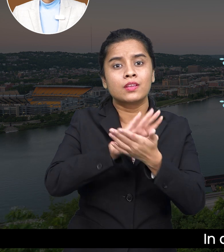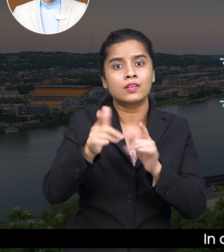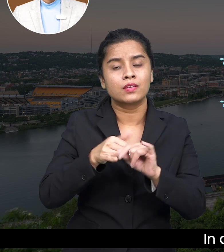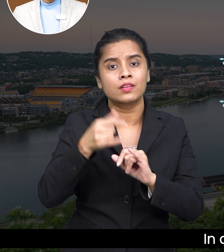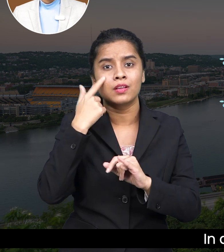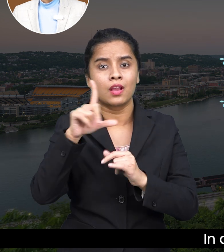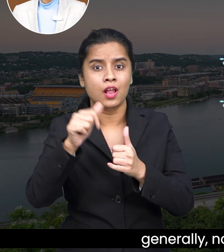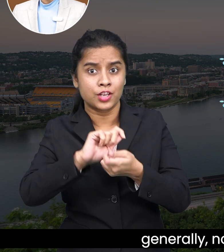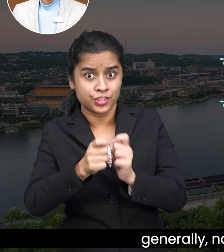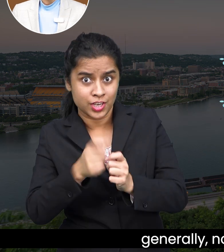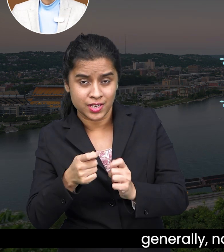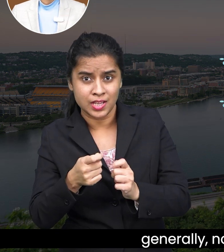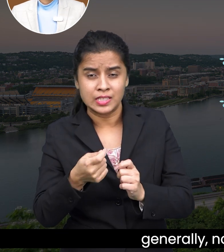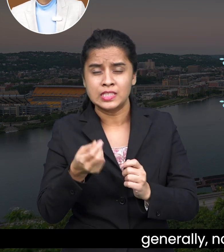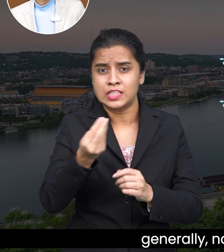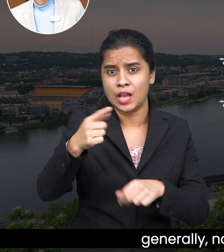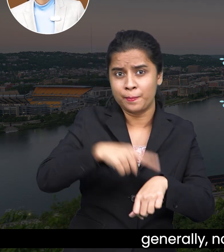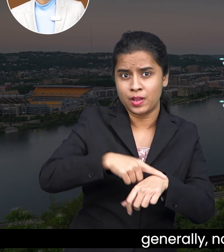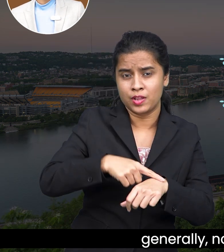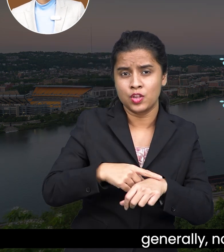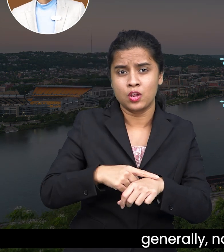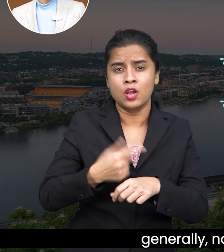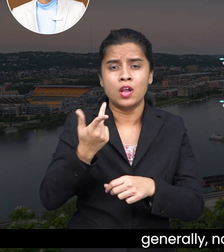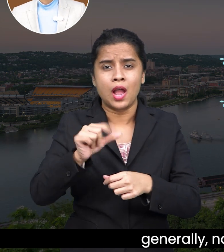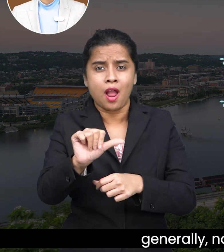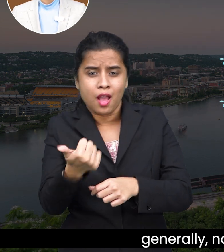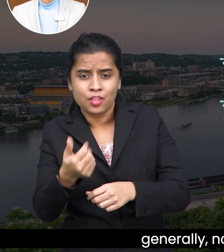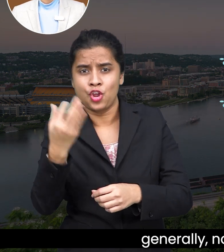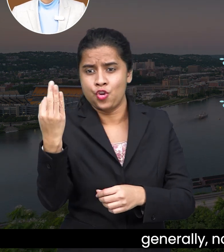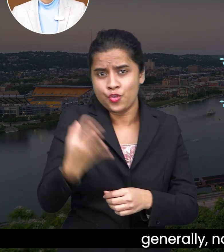In a physical change, generally no new substance is formed.